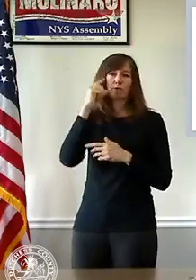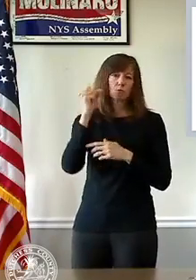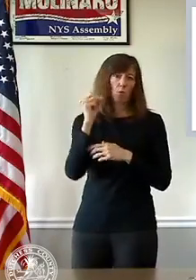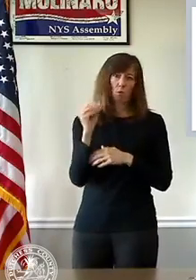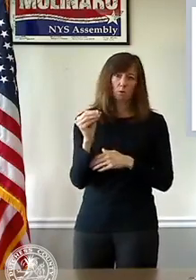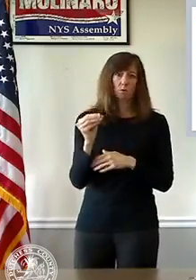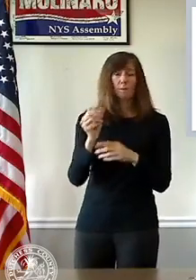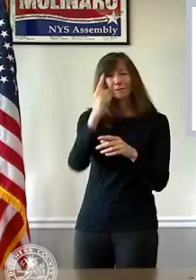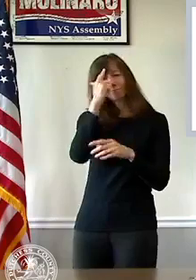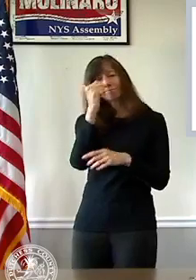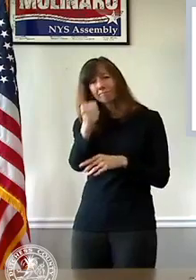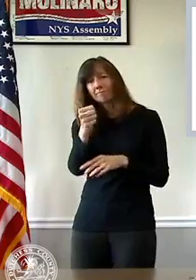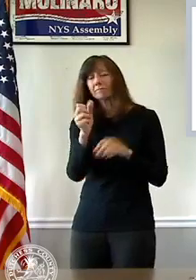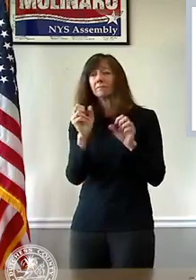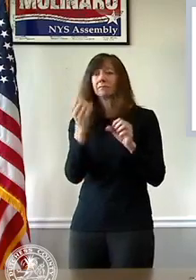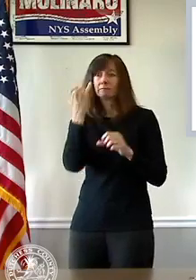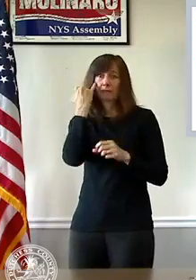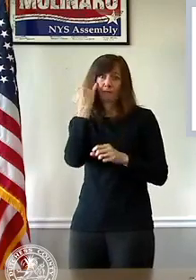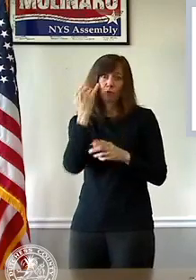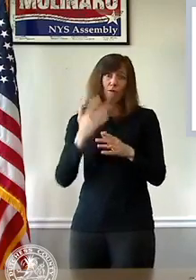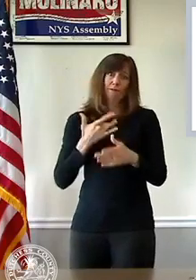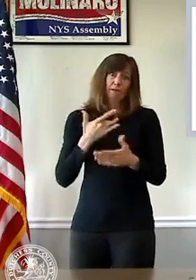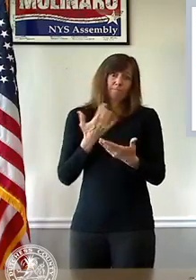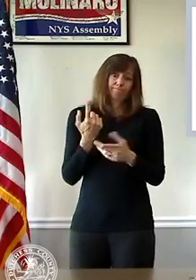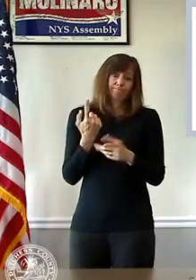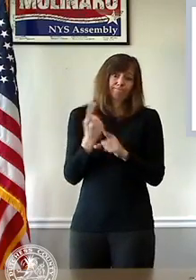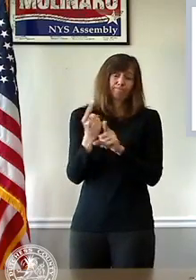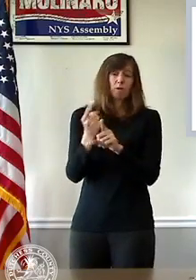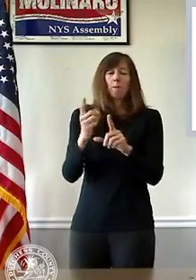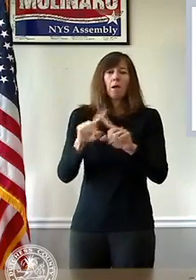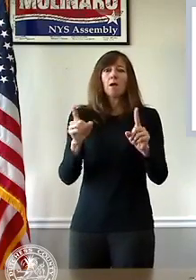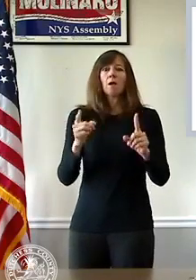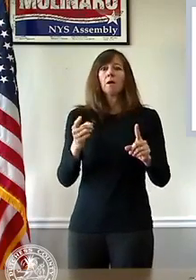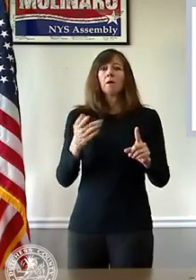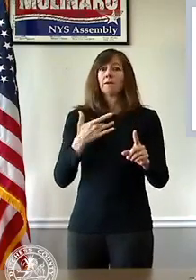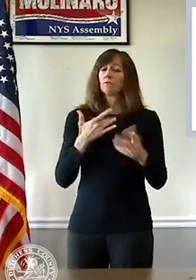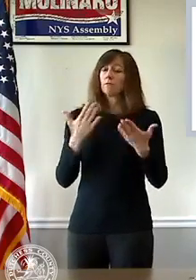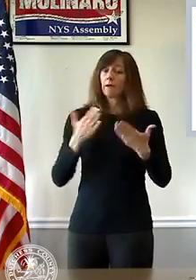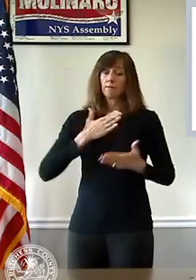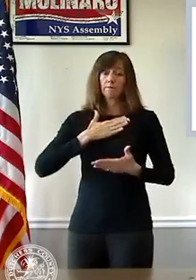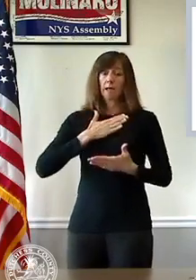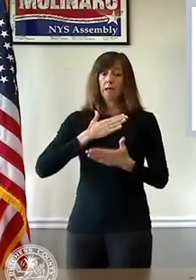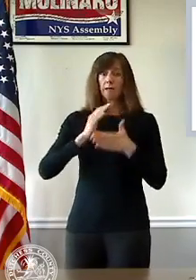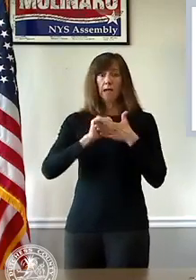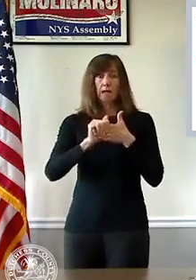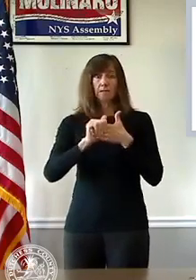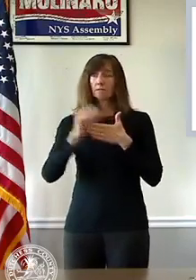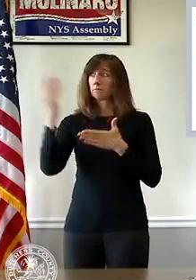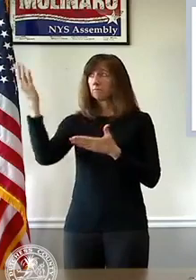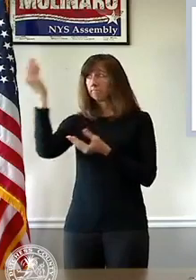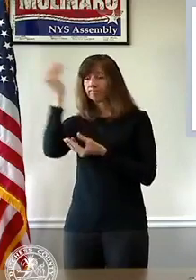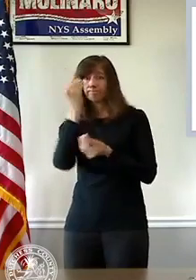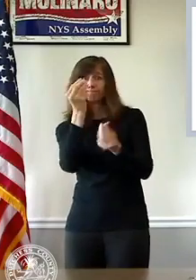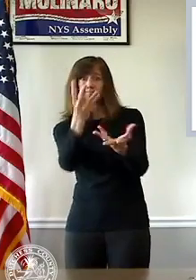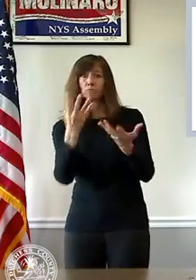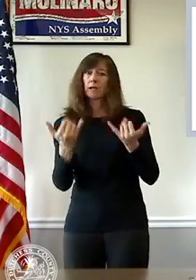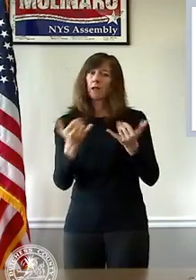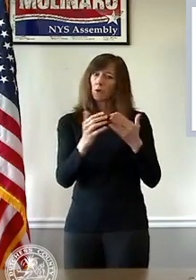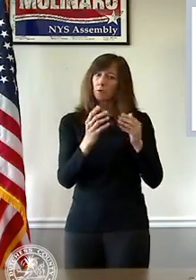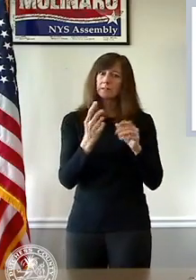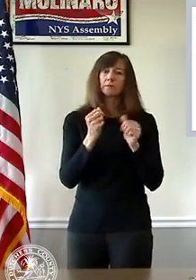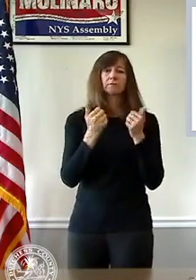And as right now, the guidance is to continue to wear face covering. I know, and I will tell you that yesterday,